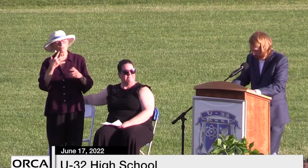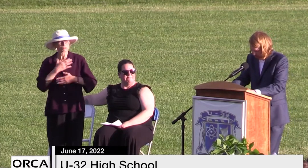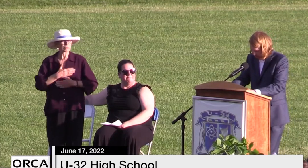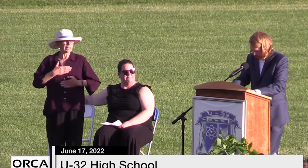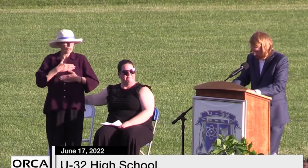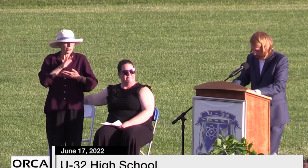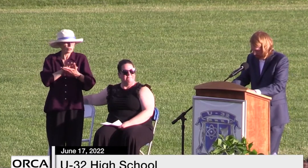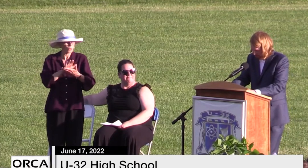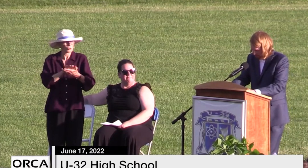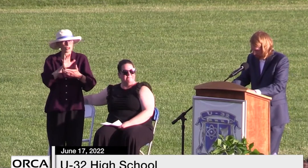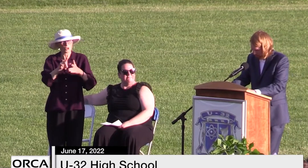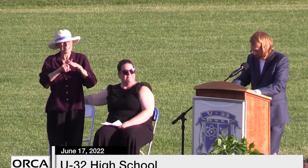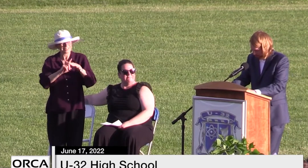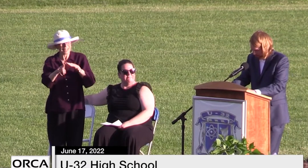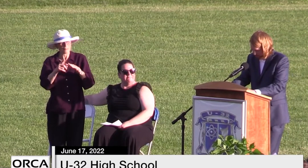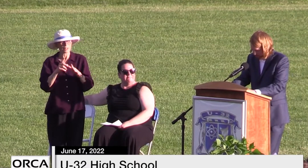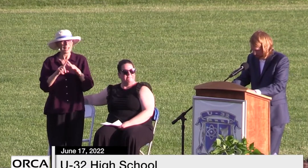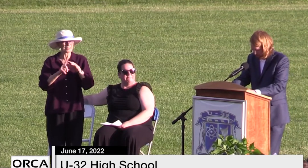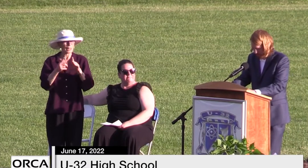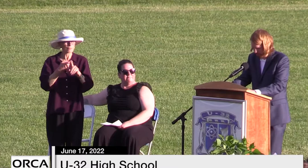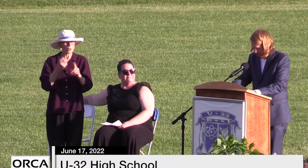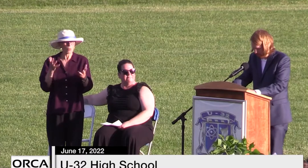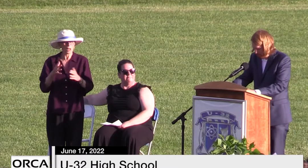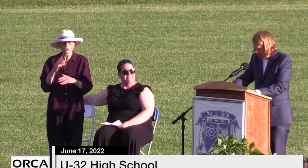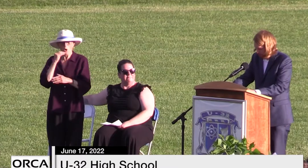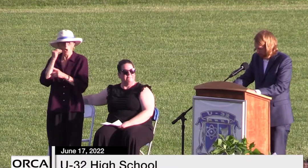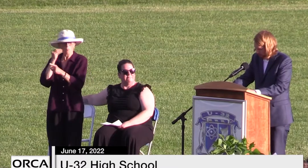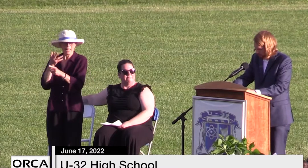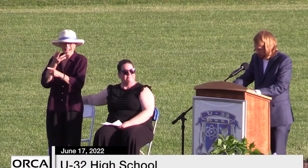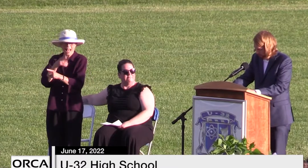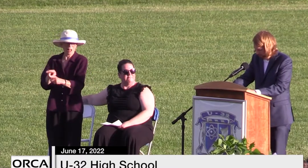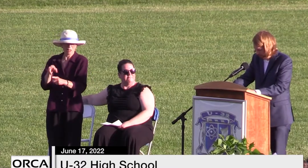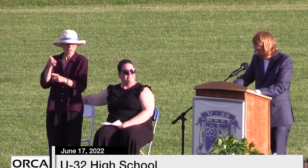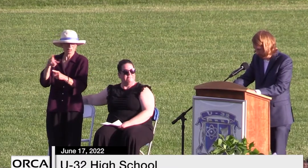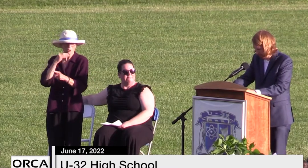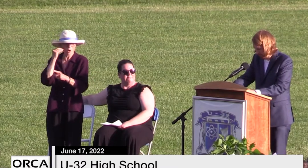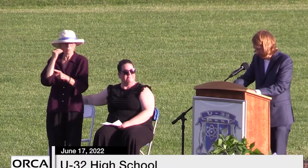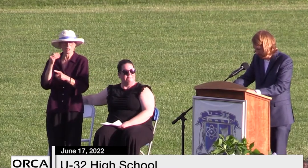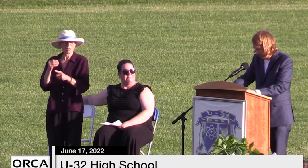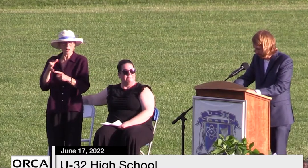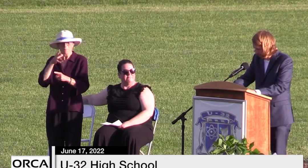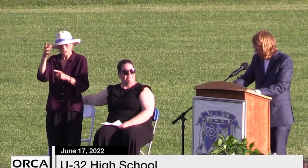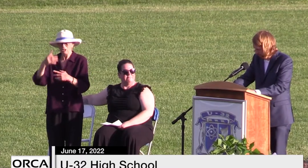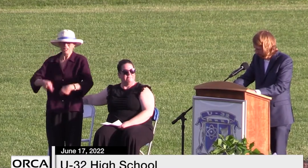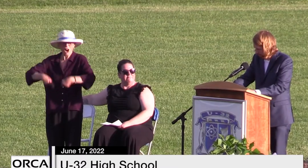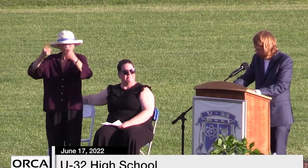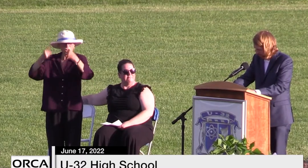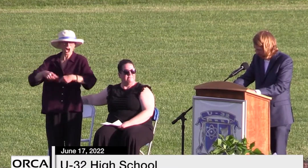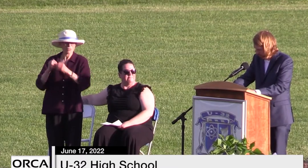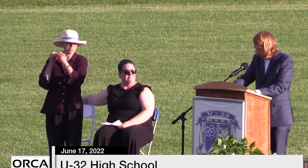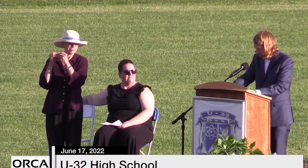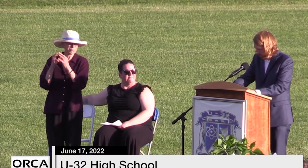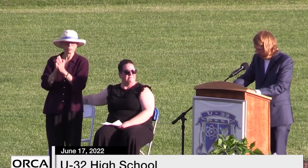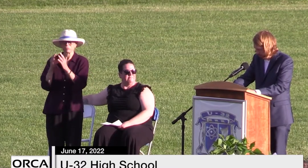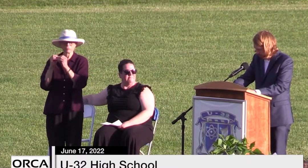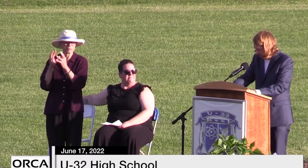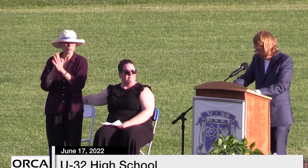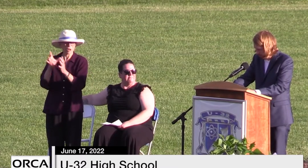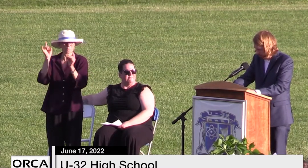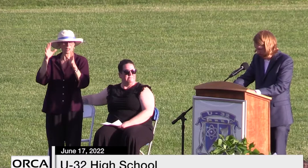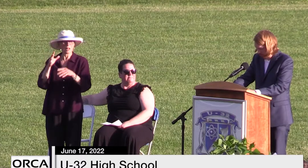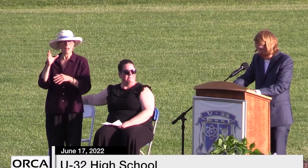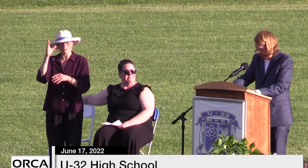was her escape from her hellscape of a home life. Her parents constantly argued, loud, intense fights. Her dad